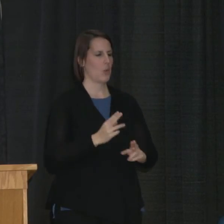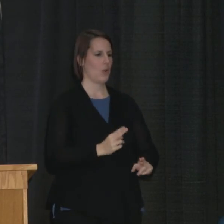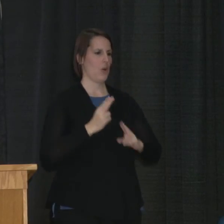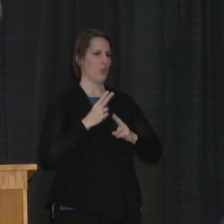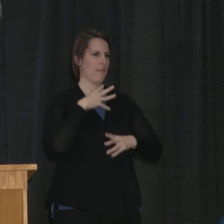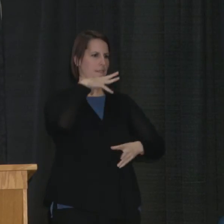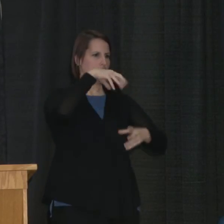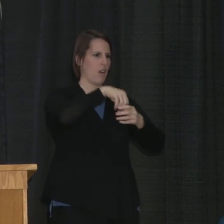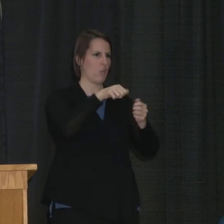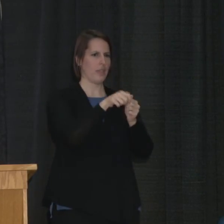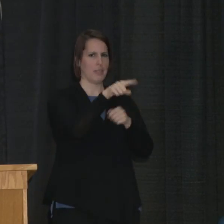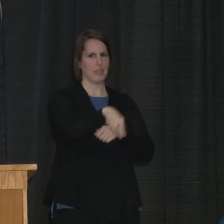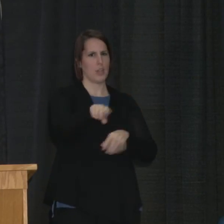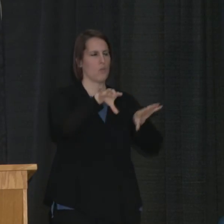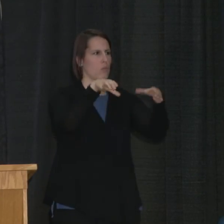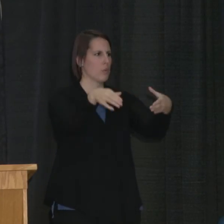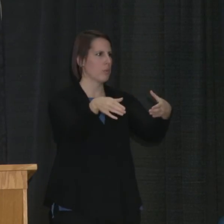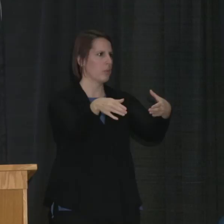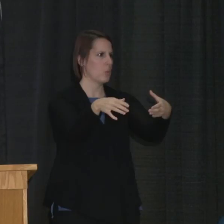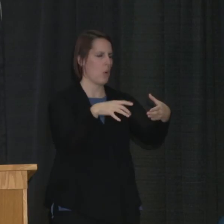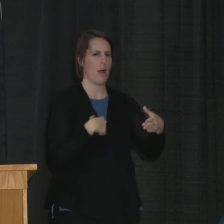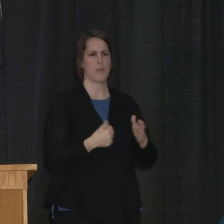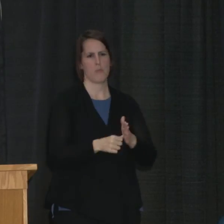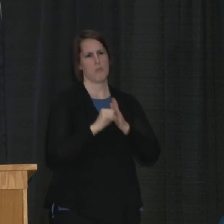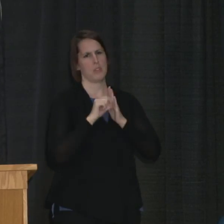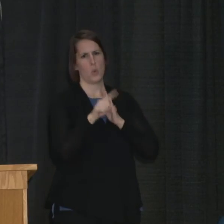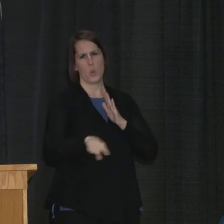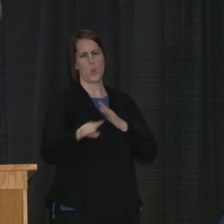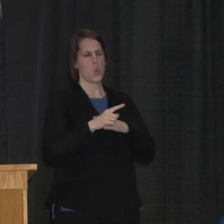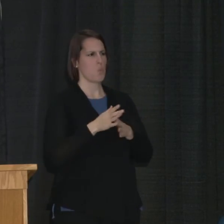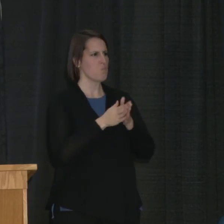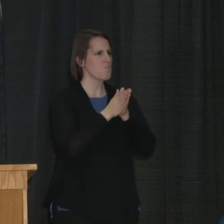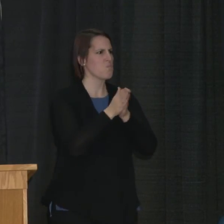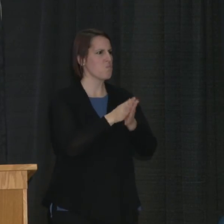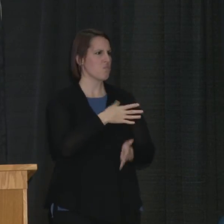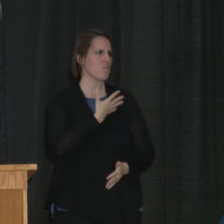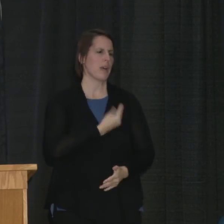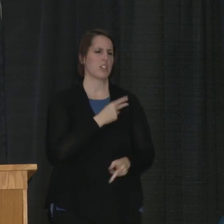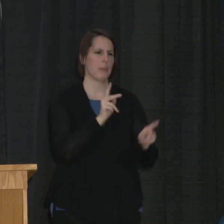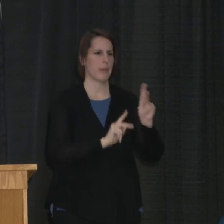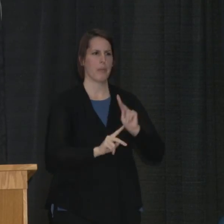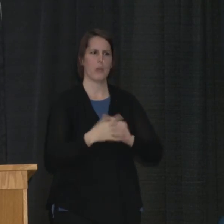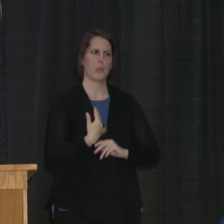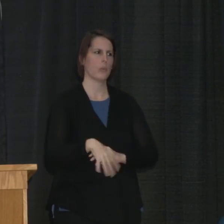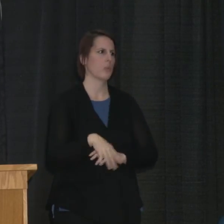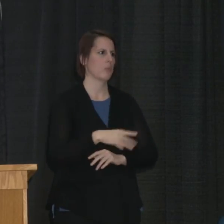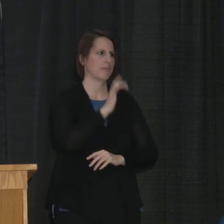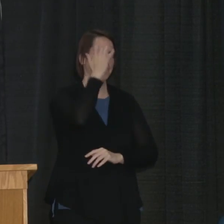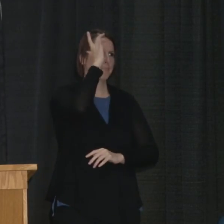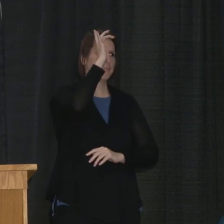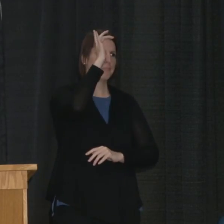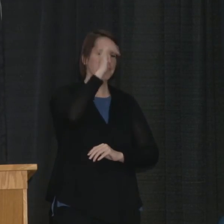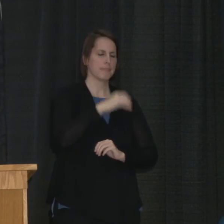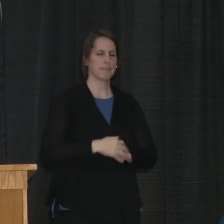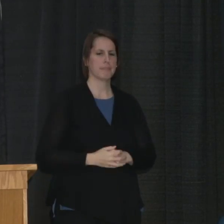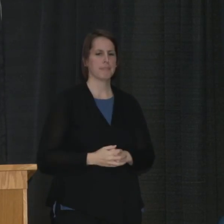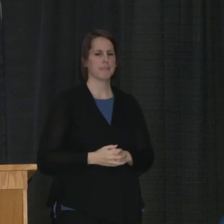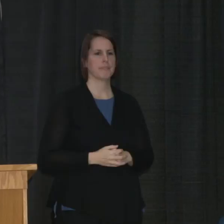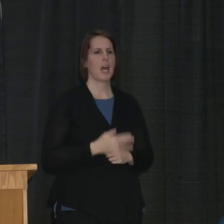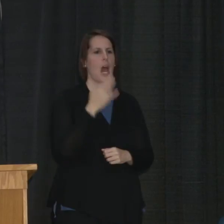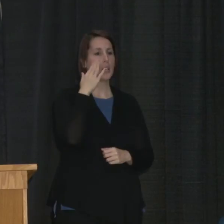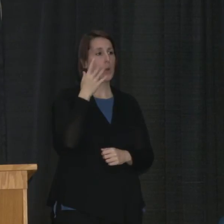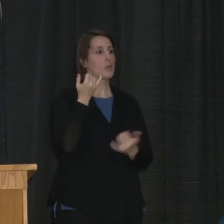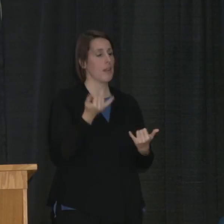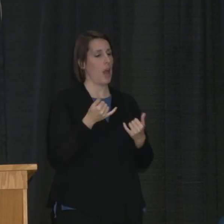2016. I'm so impressed with these bright, compassionate, determined people. I know that as we go on to future paths, whether